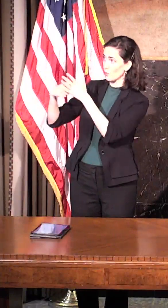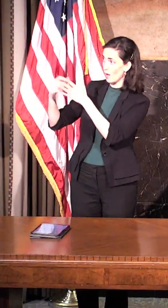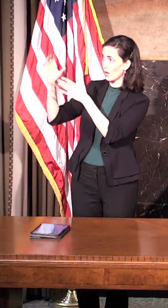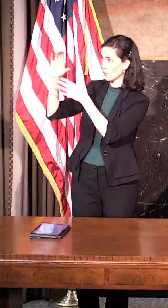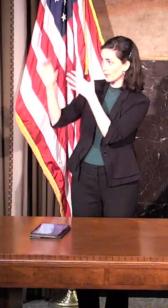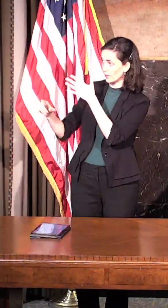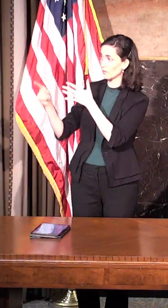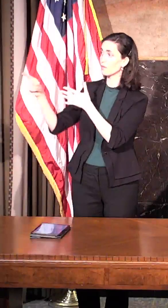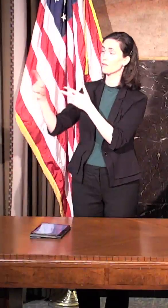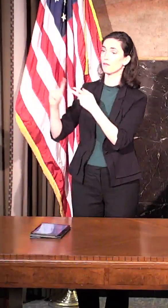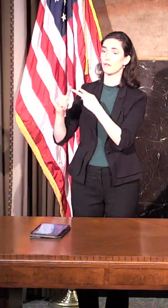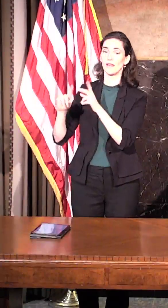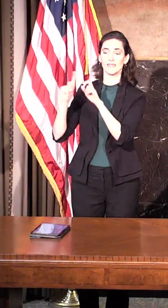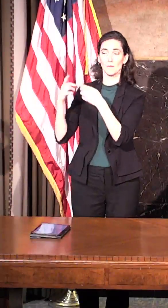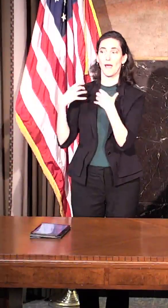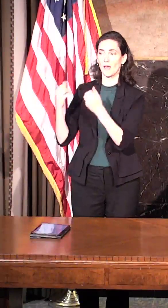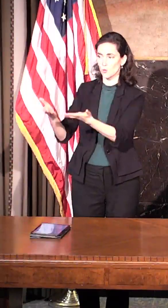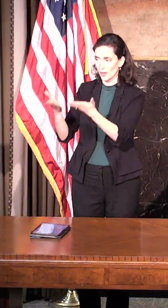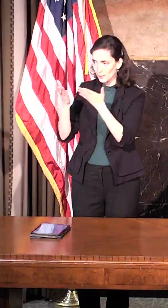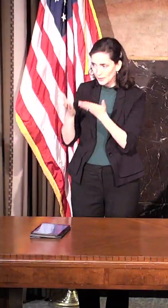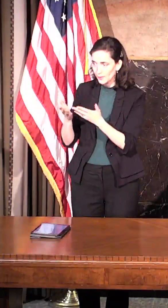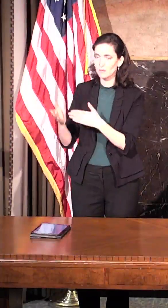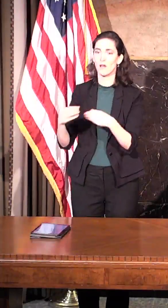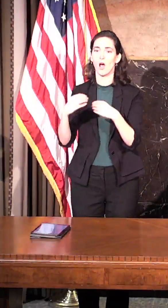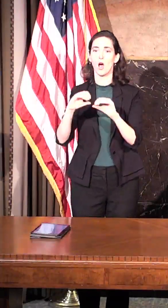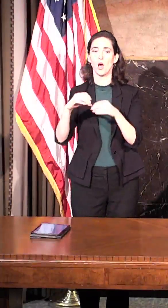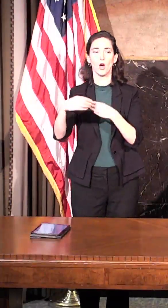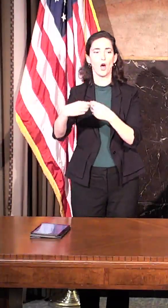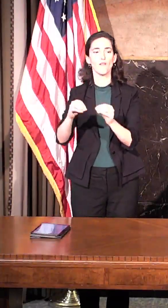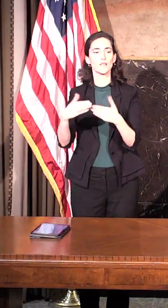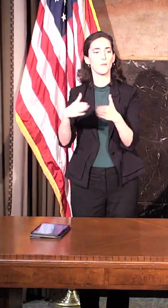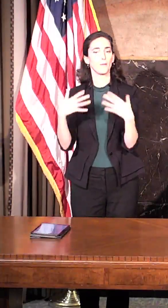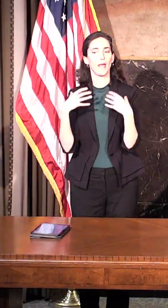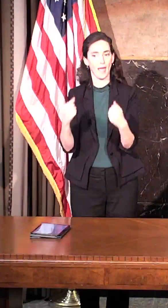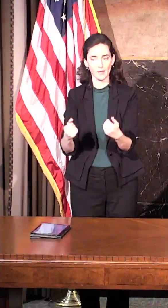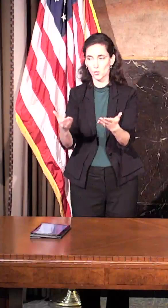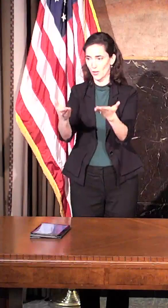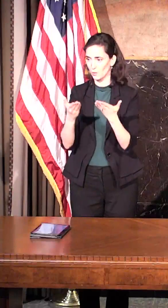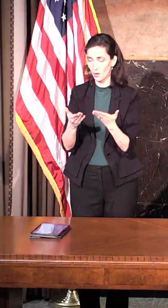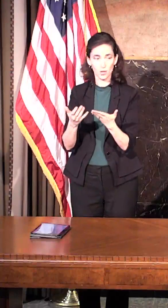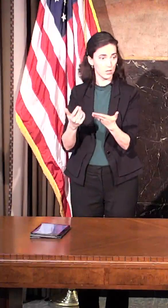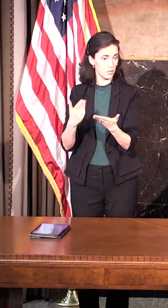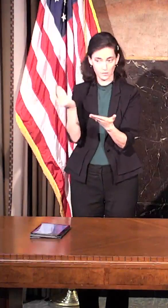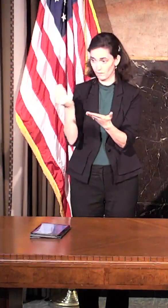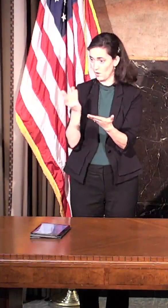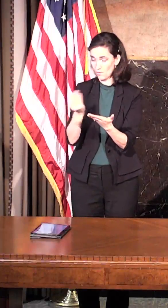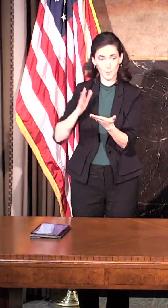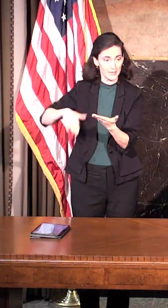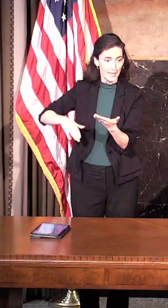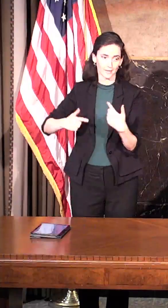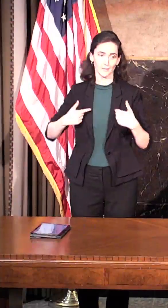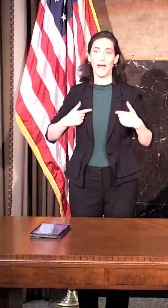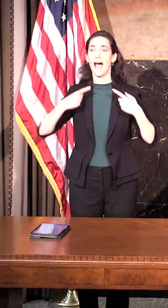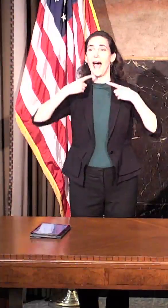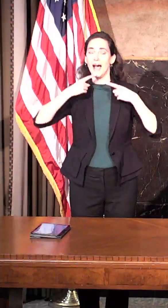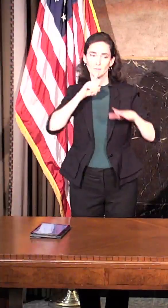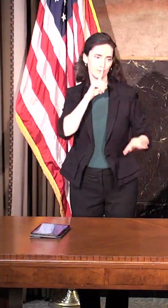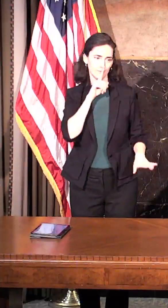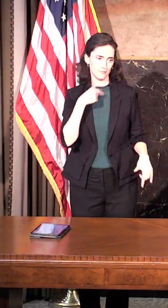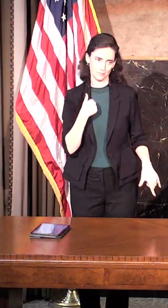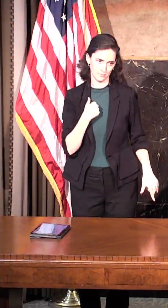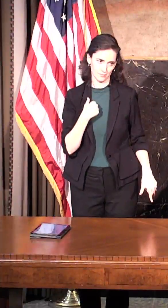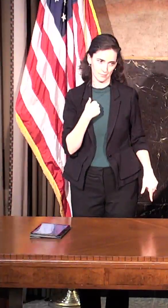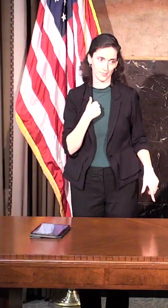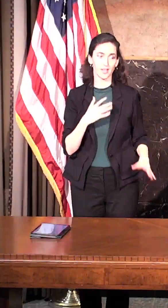recommendations from the Department of Health and the Office of Public Health, and I haven't done that yet. Obviously, when